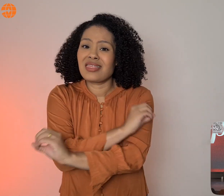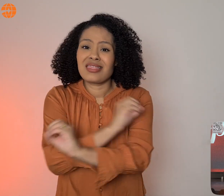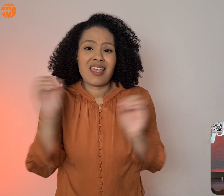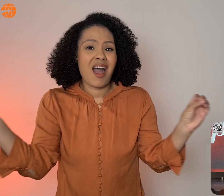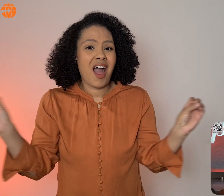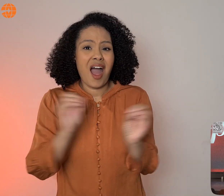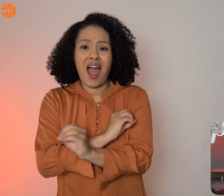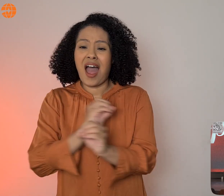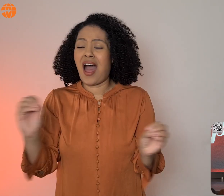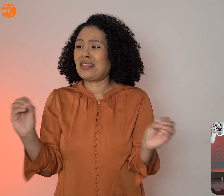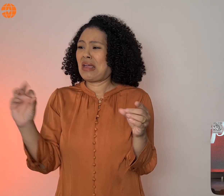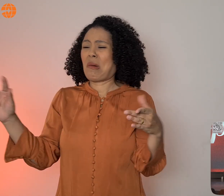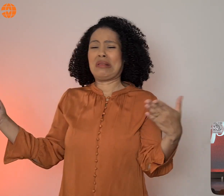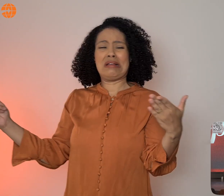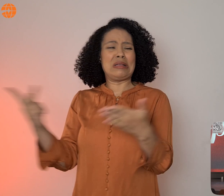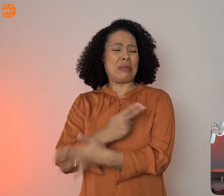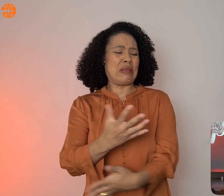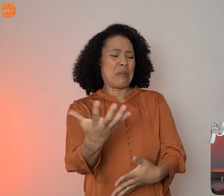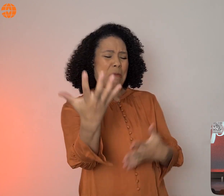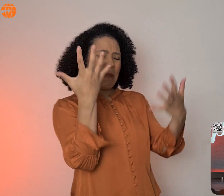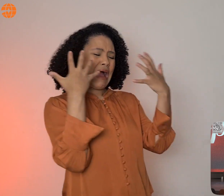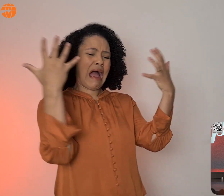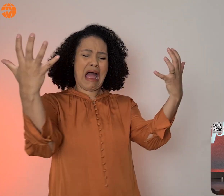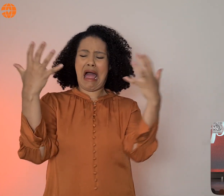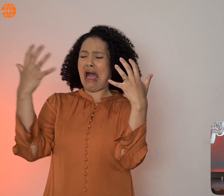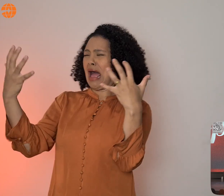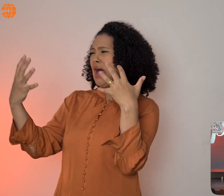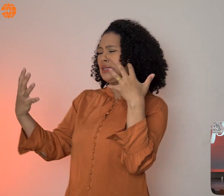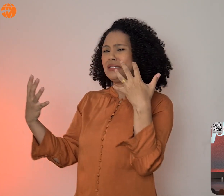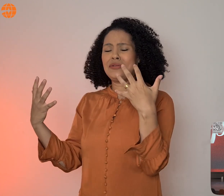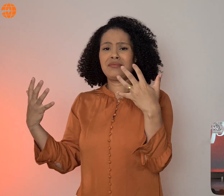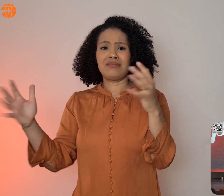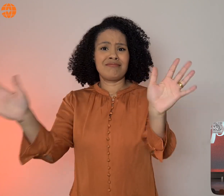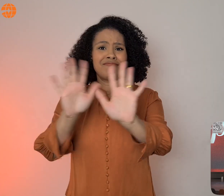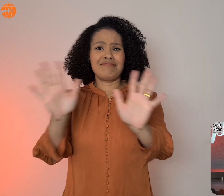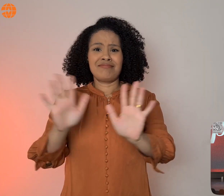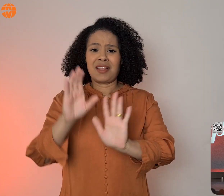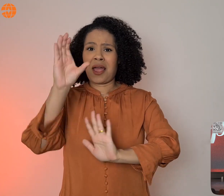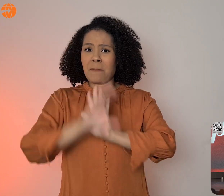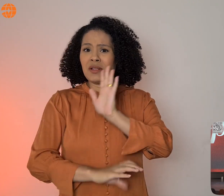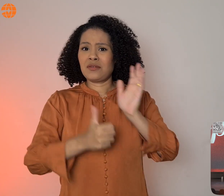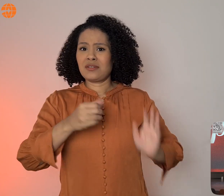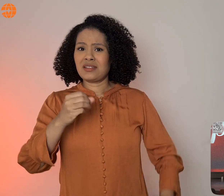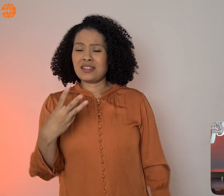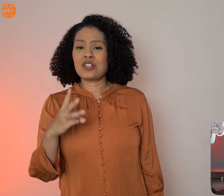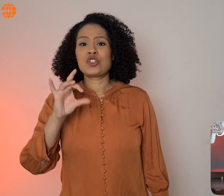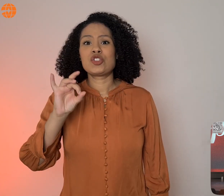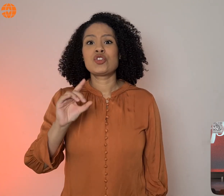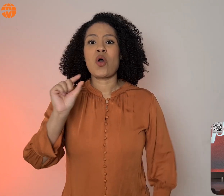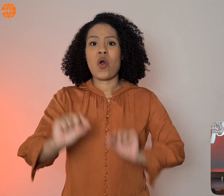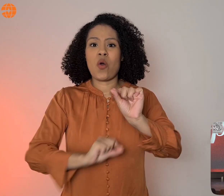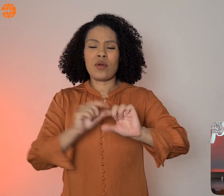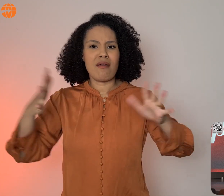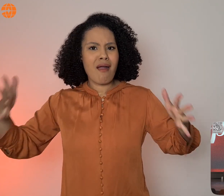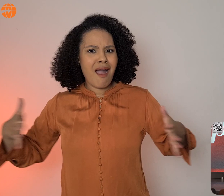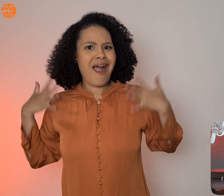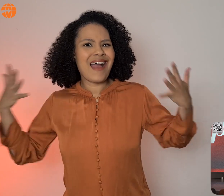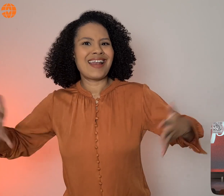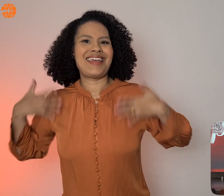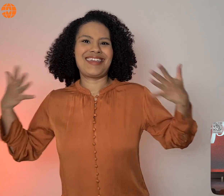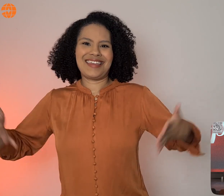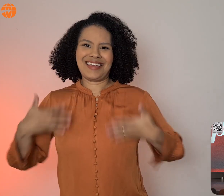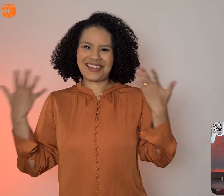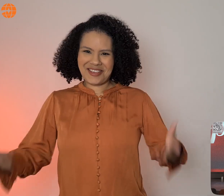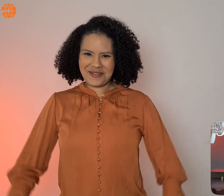tem frustração sobre os inimigos, as provações e as injustiças. It's all joyful. É tudo sobre alegria. And the first verse